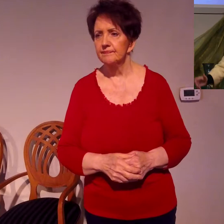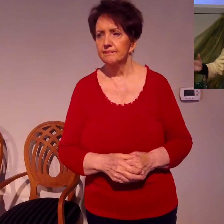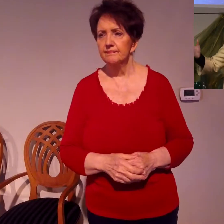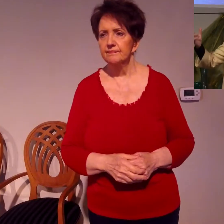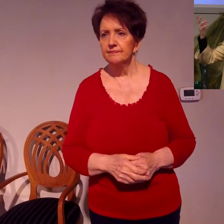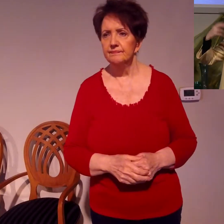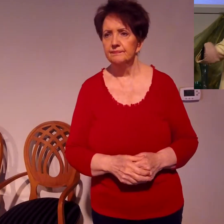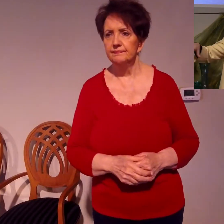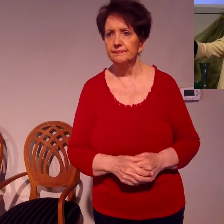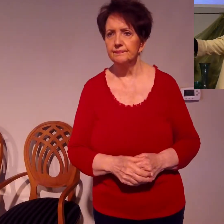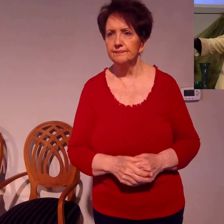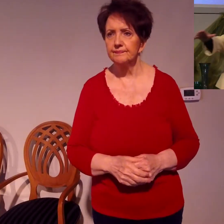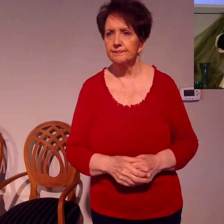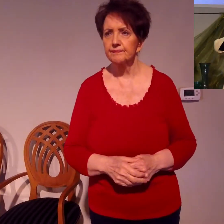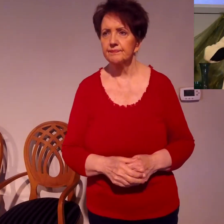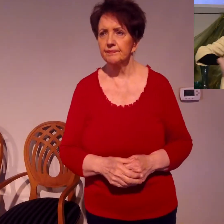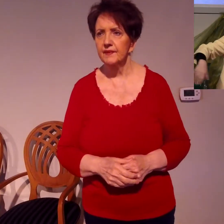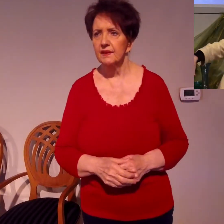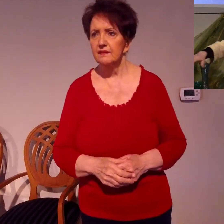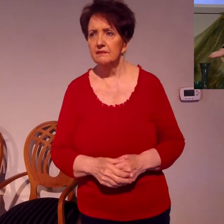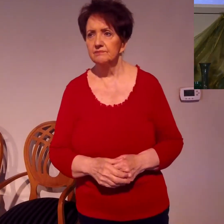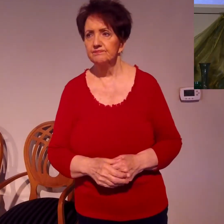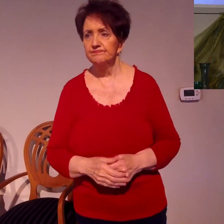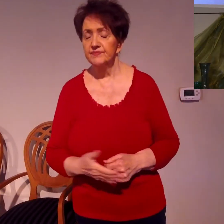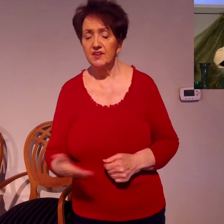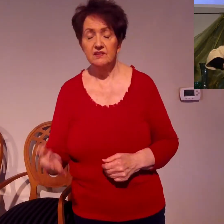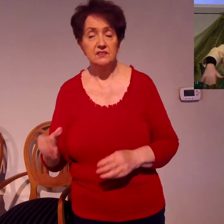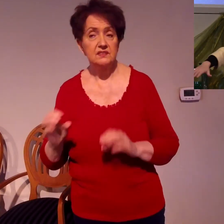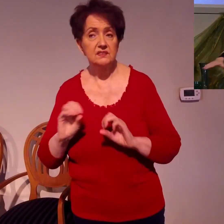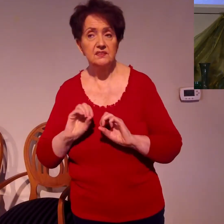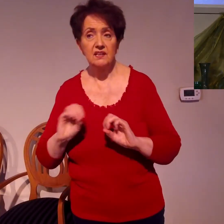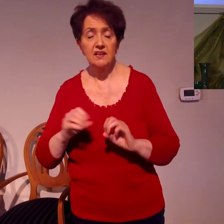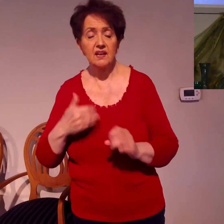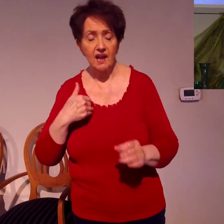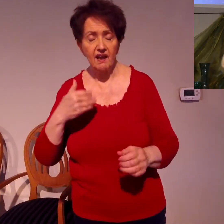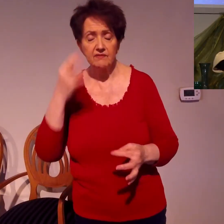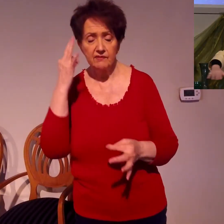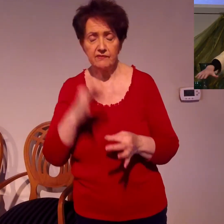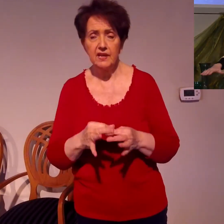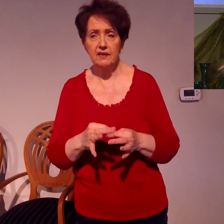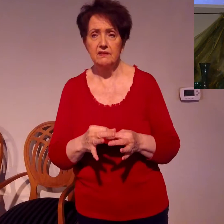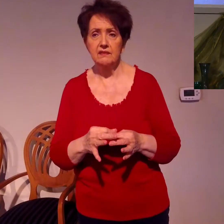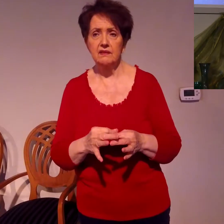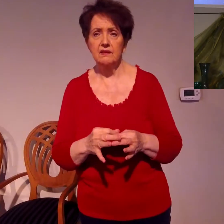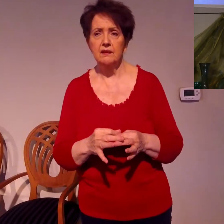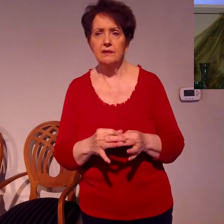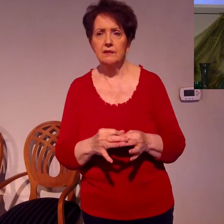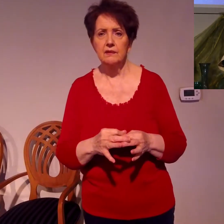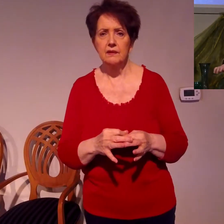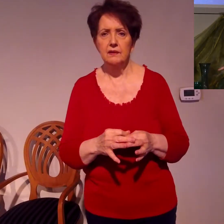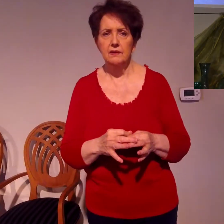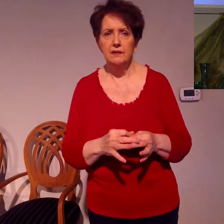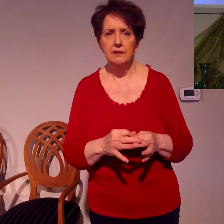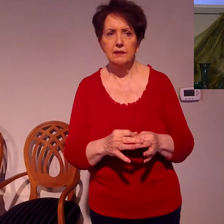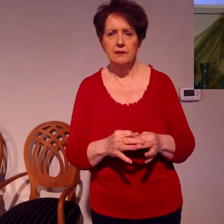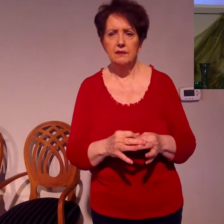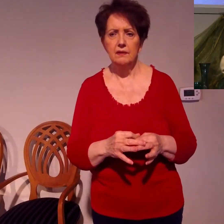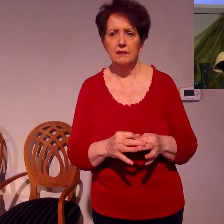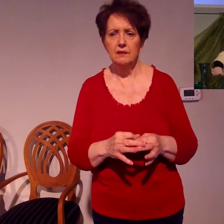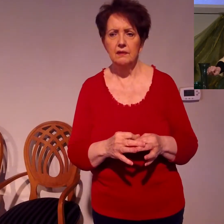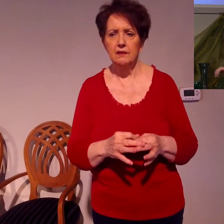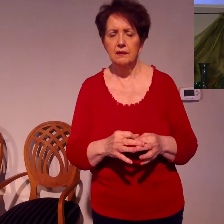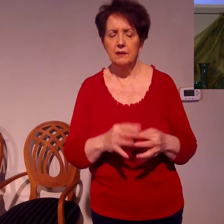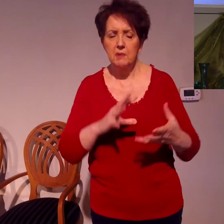That there is nothing. I have the faith about molding and